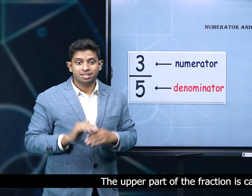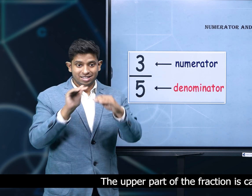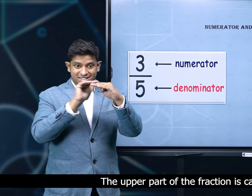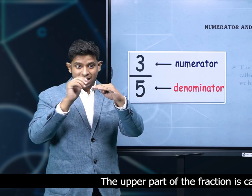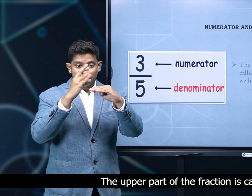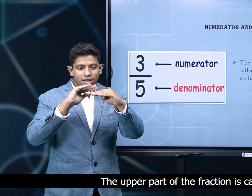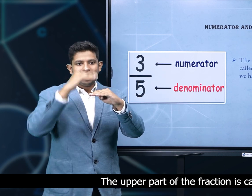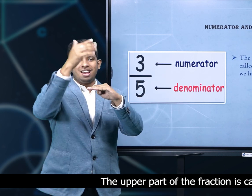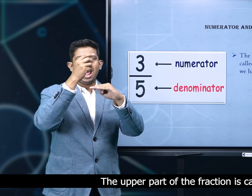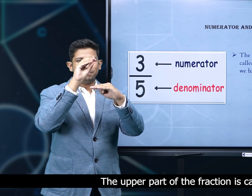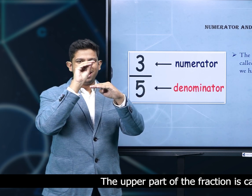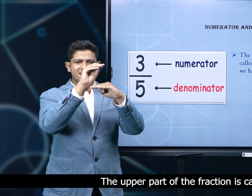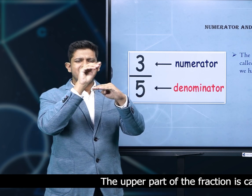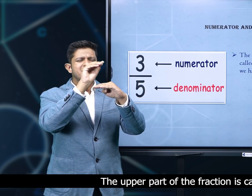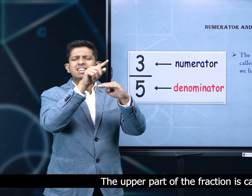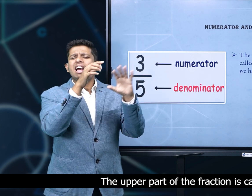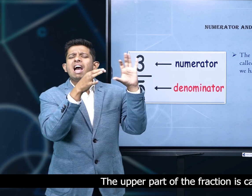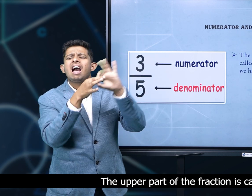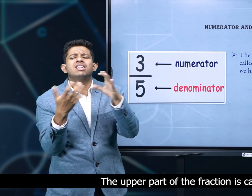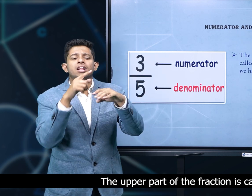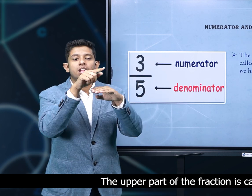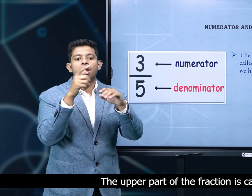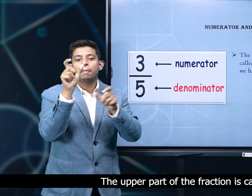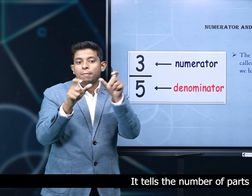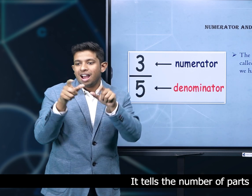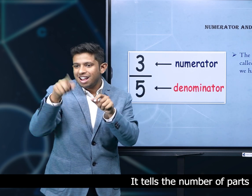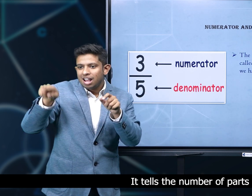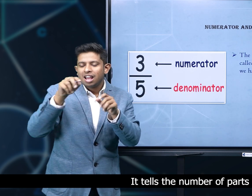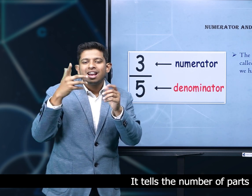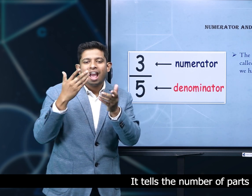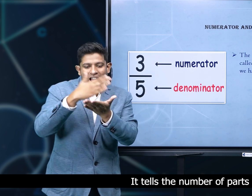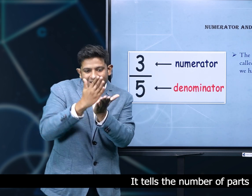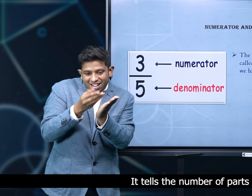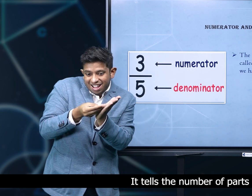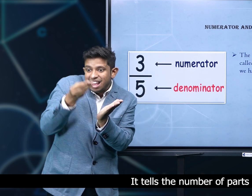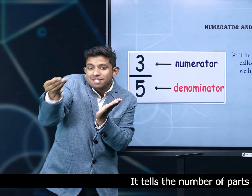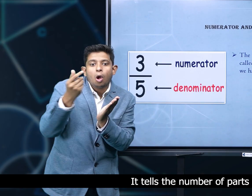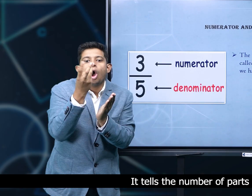The upper part of the fraction is called numerator. It tells the number of parts we have.